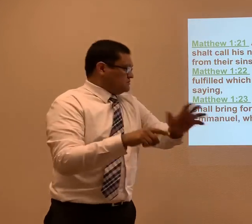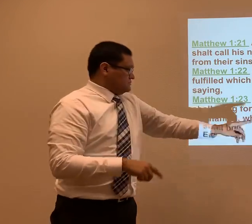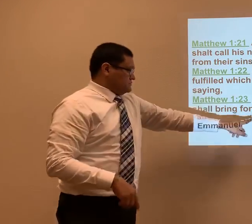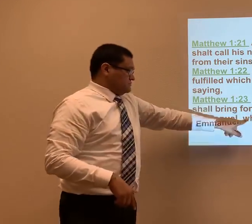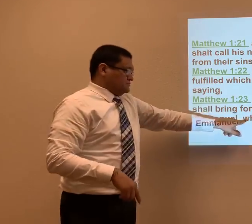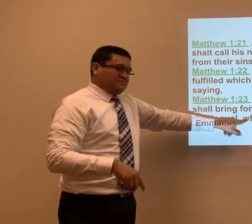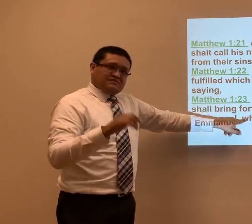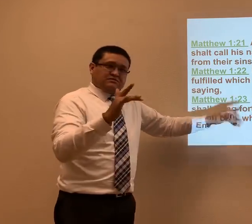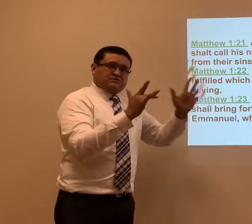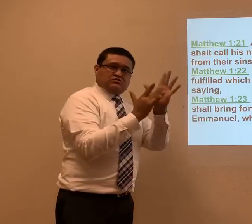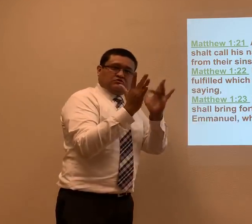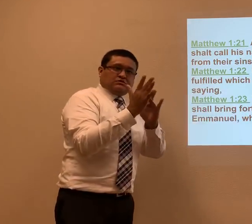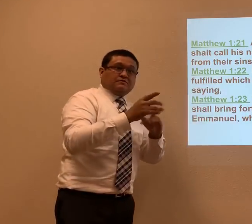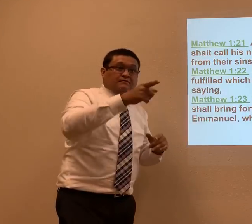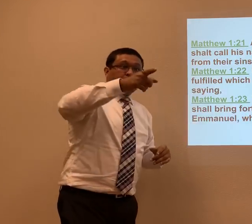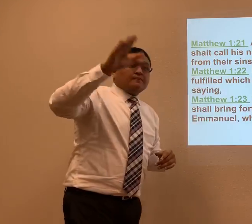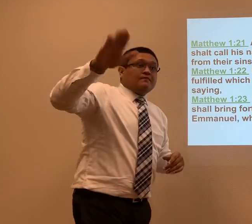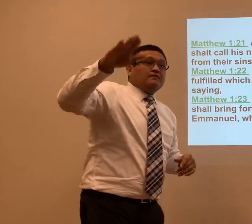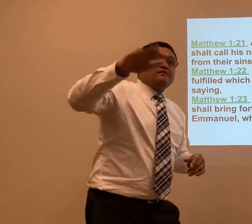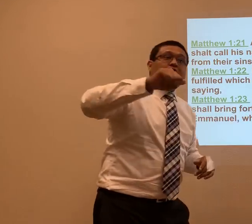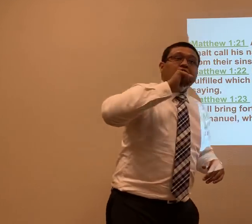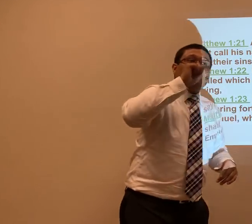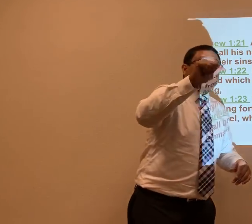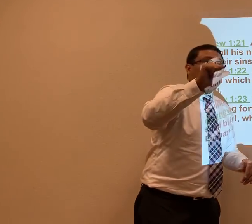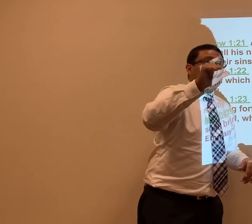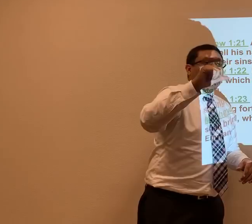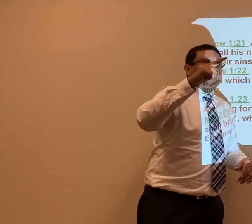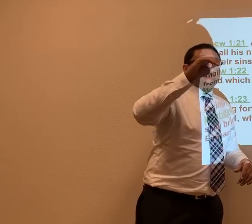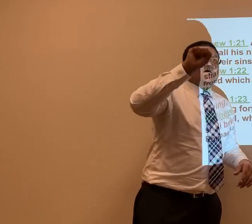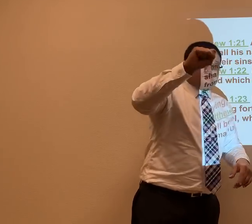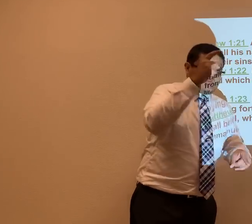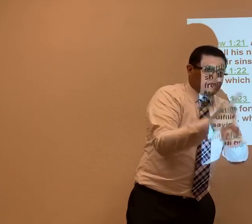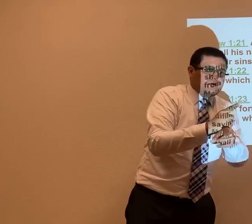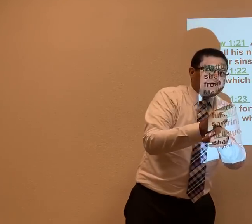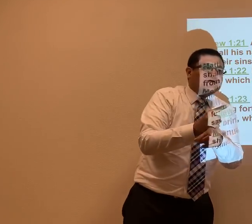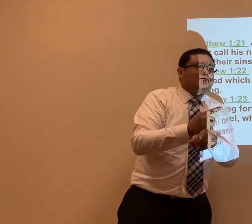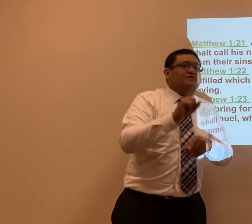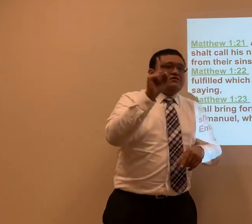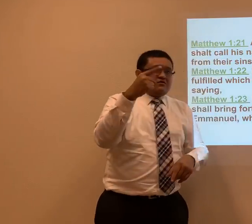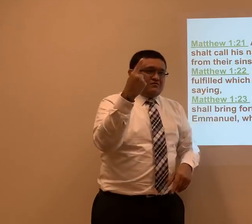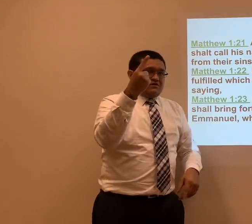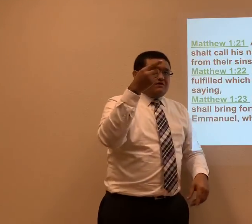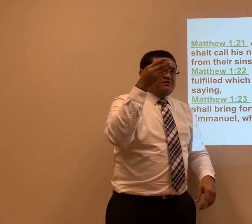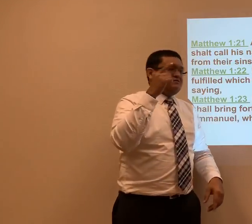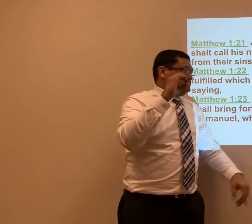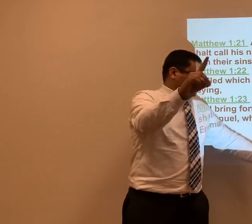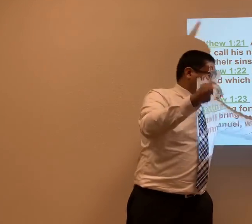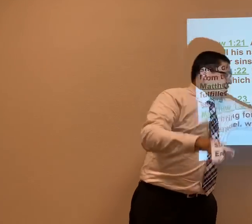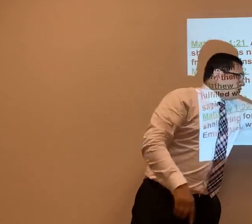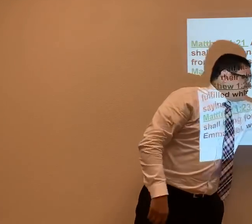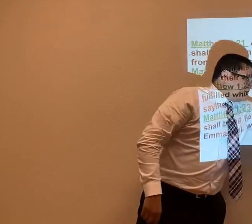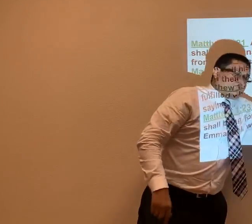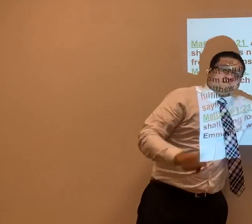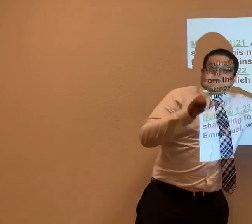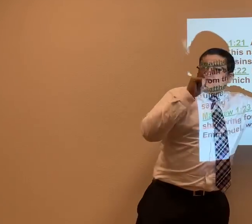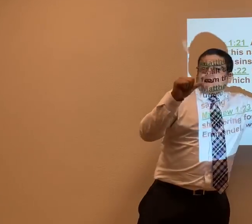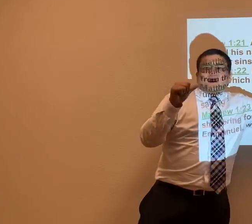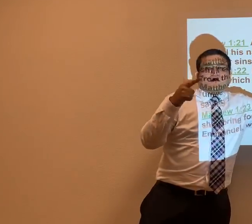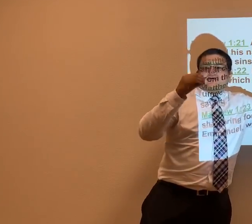among us. It's not God's. It doesn't say God's. God. One. Yeah,